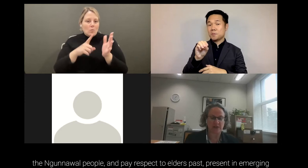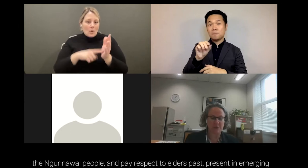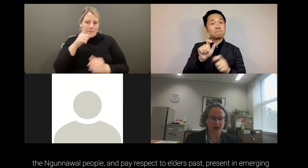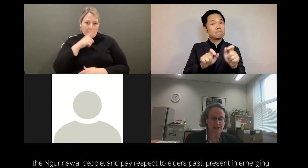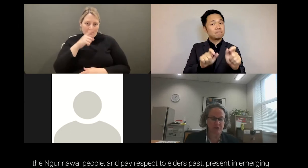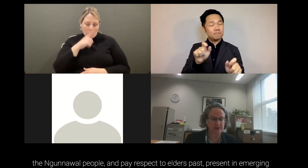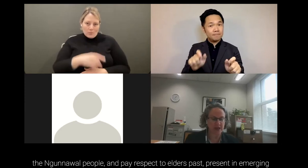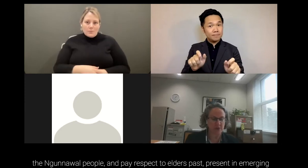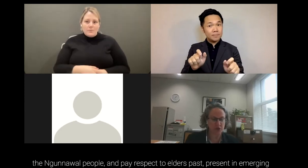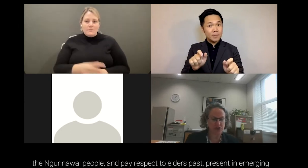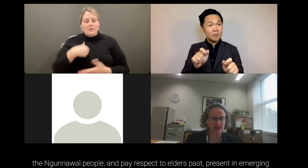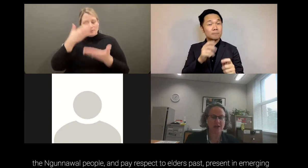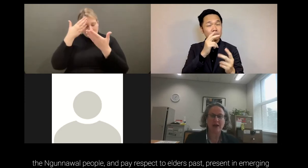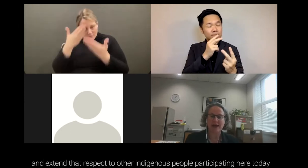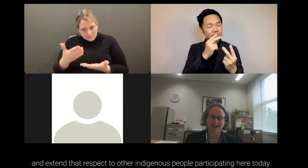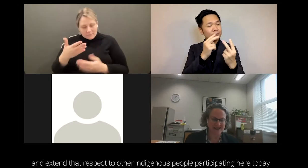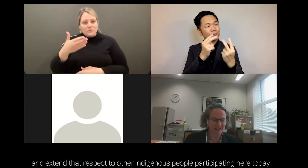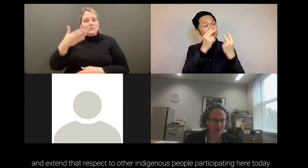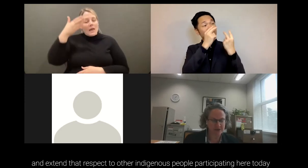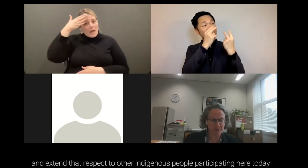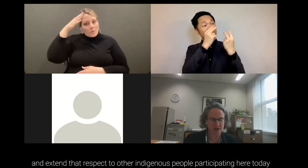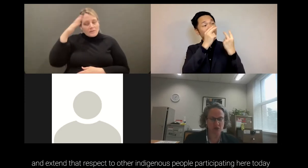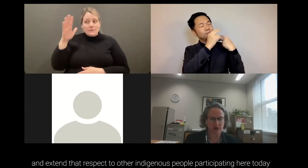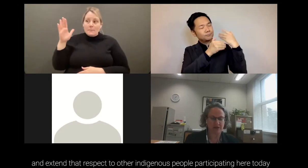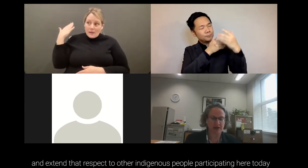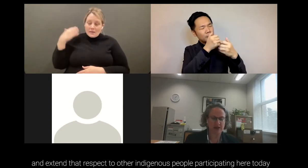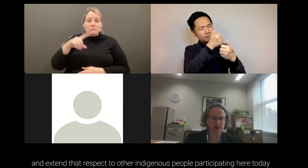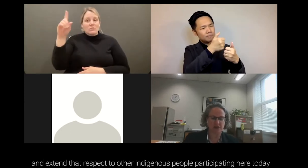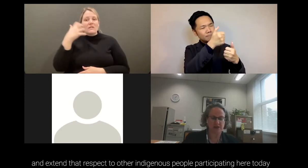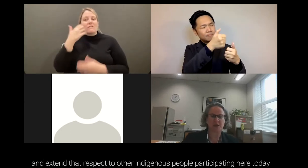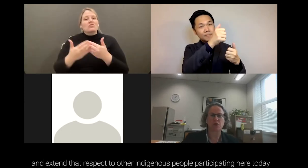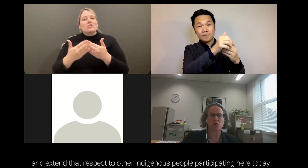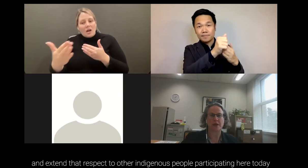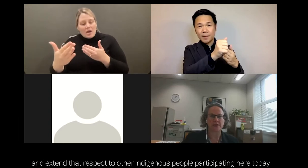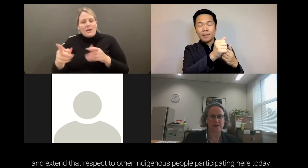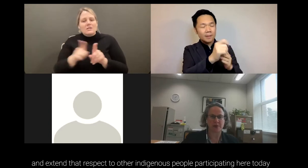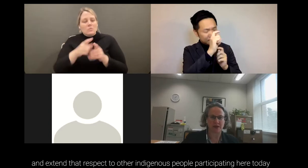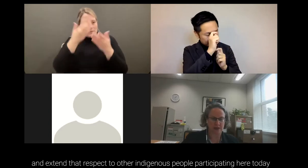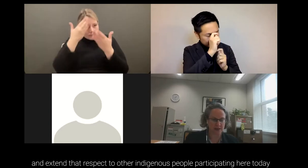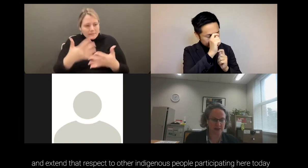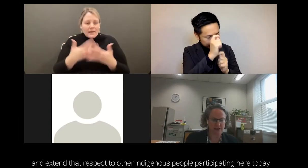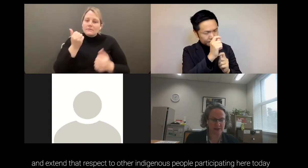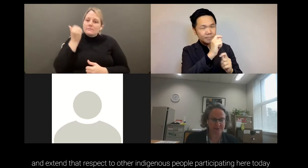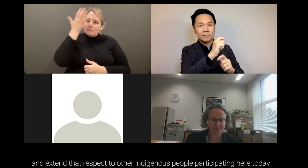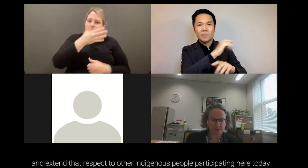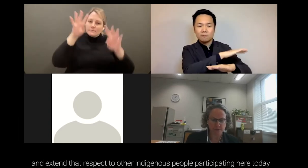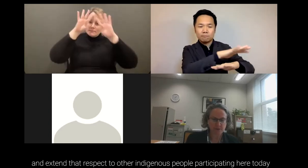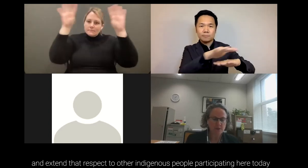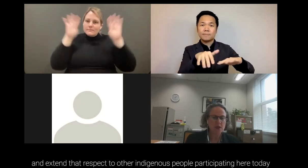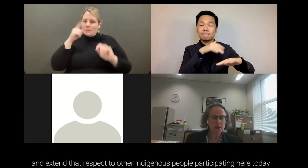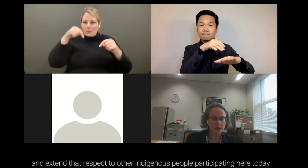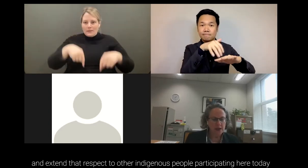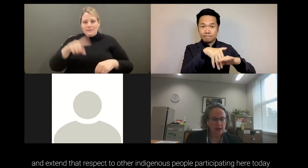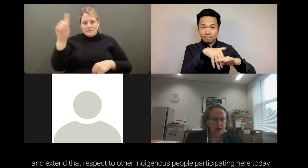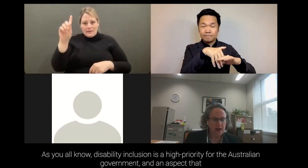to elders past, present and emerging, and extend that respect to other Indigenous people participating here today.